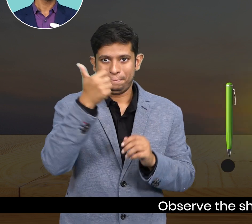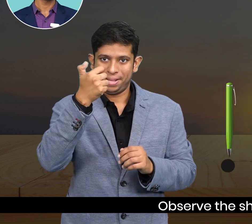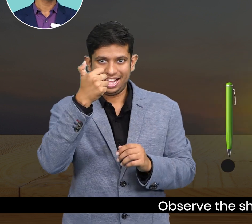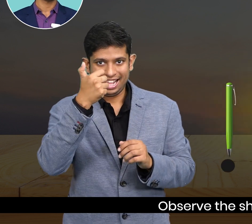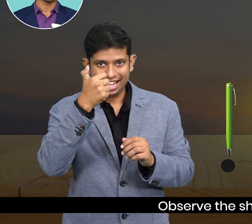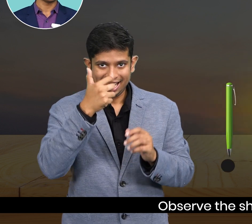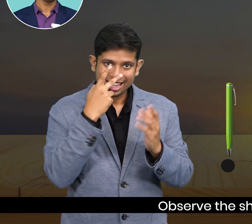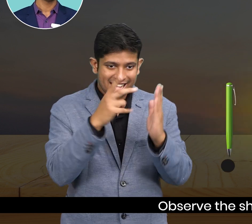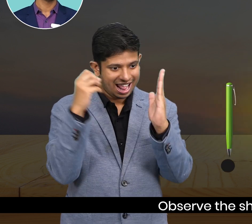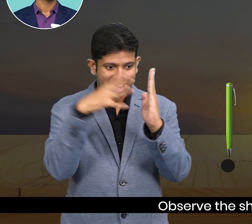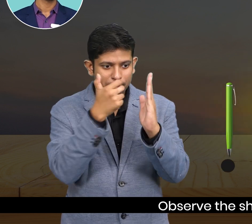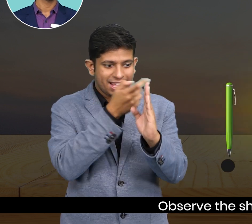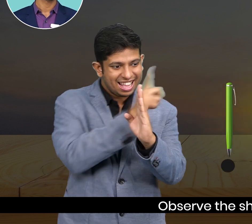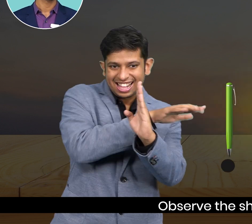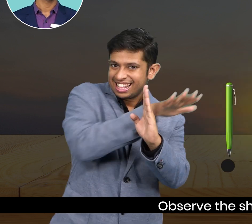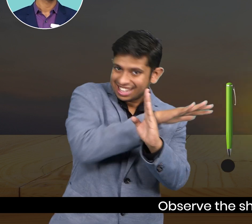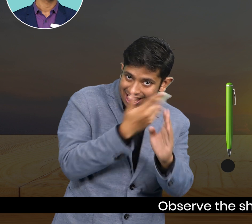Observe the shadows of a pen,